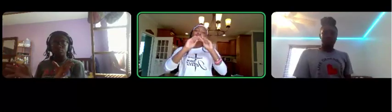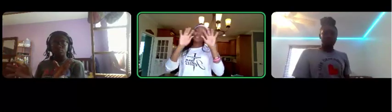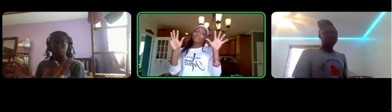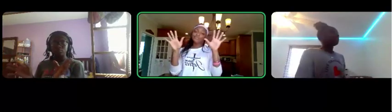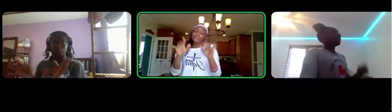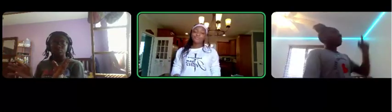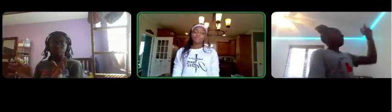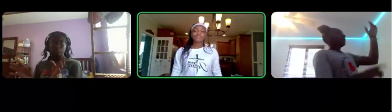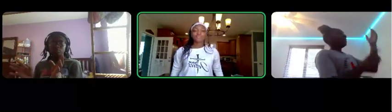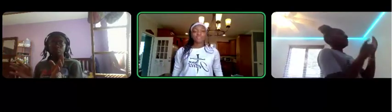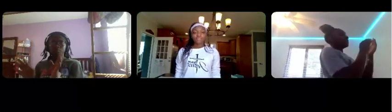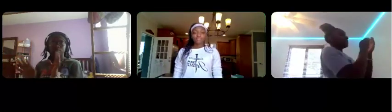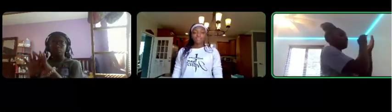clear. His